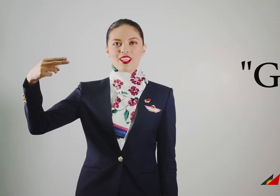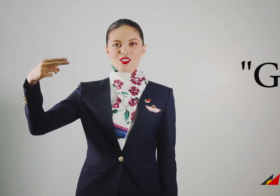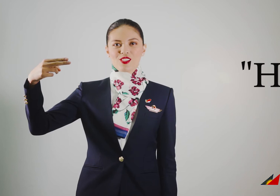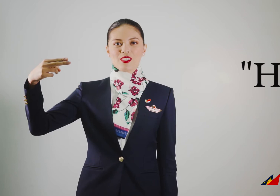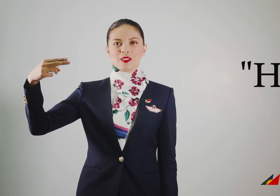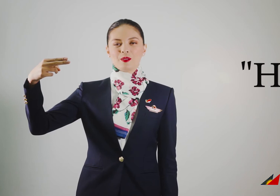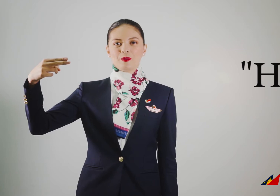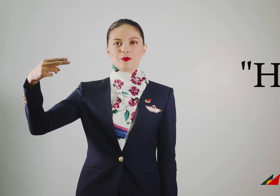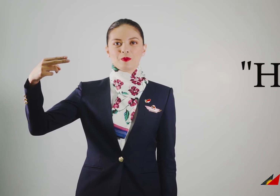H,